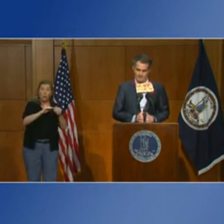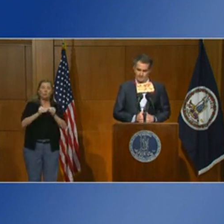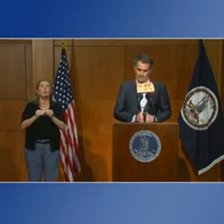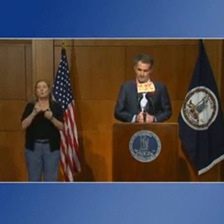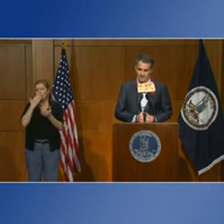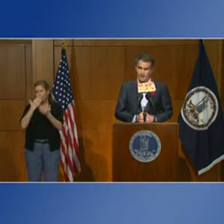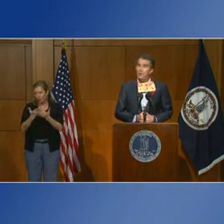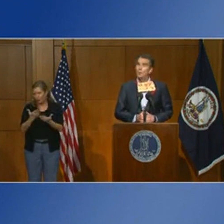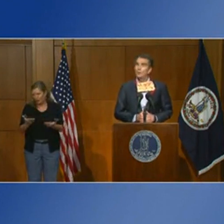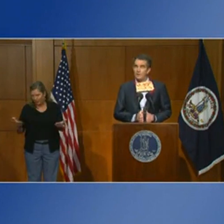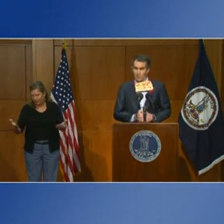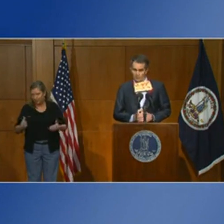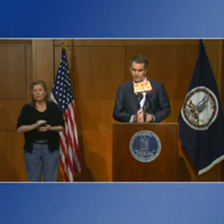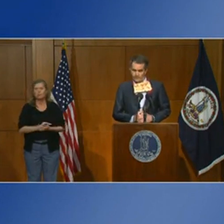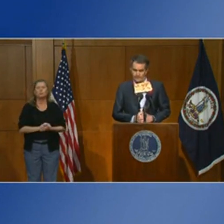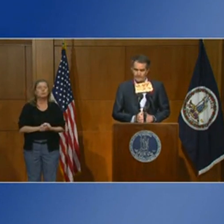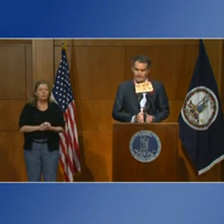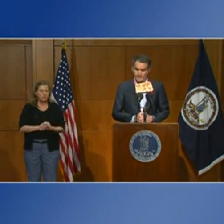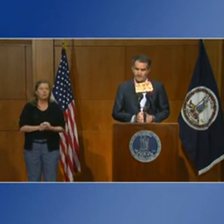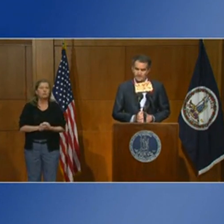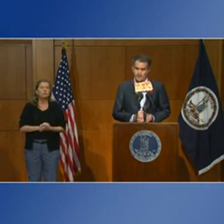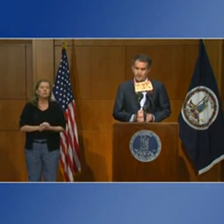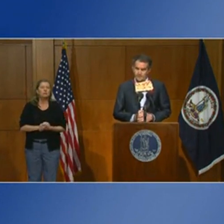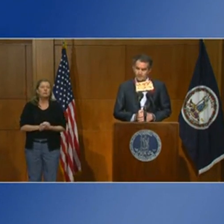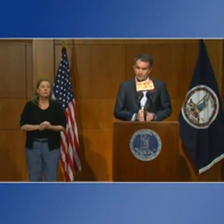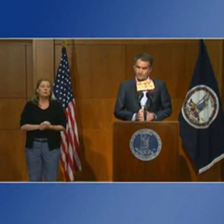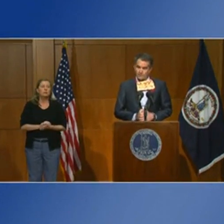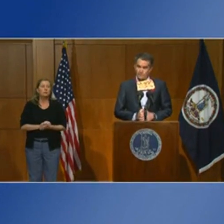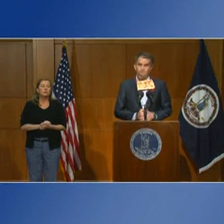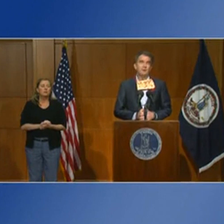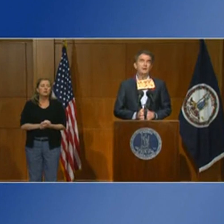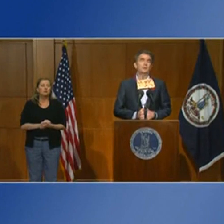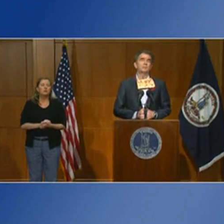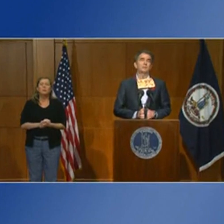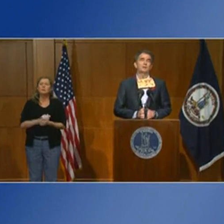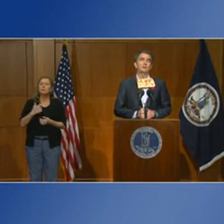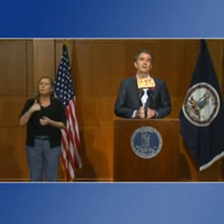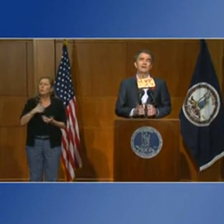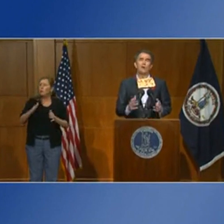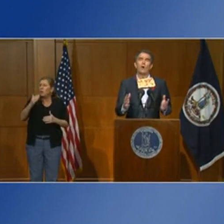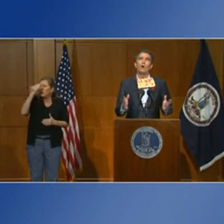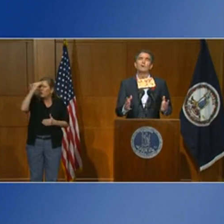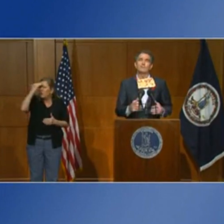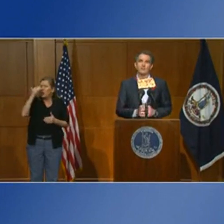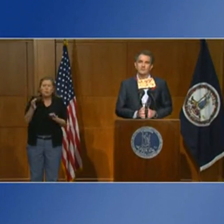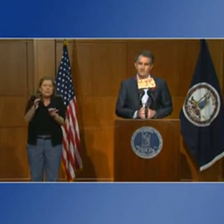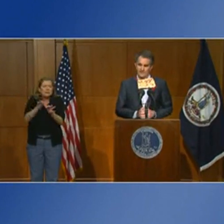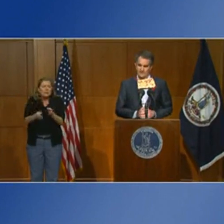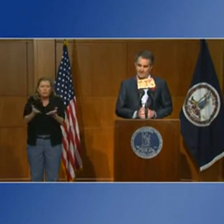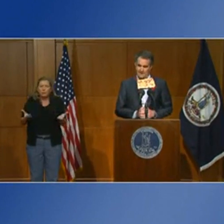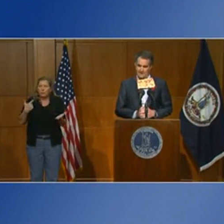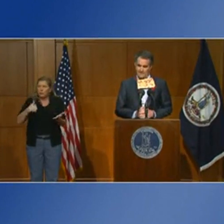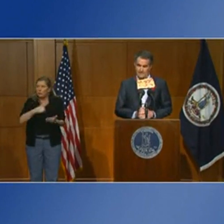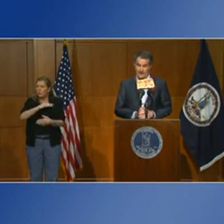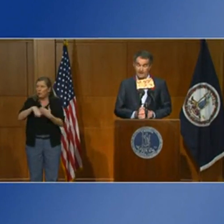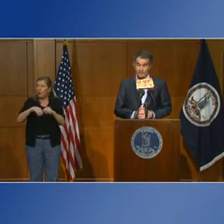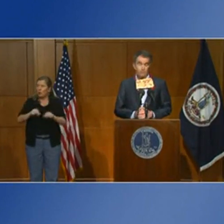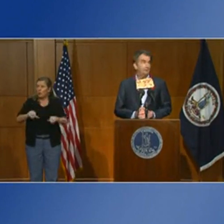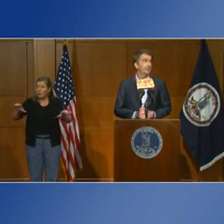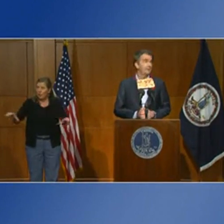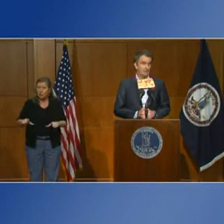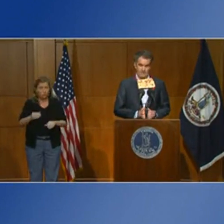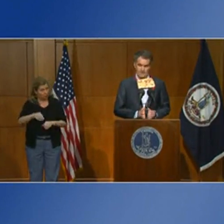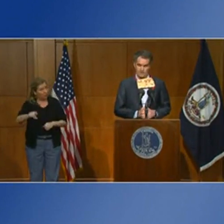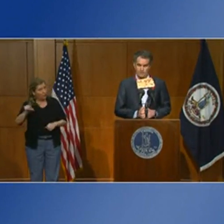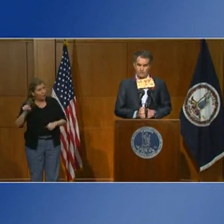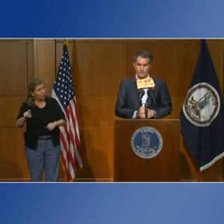things. We know that there are simple steps that all of us can take and